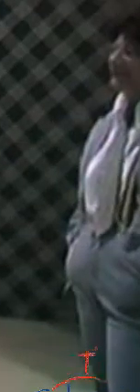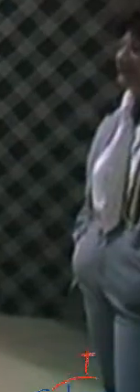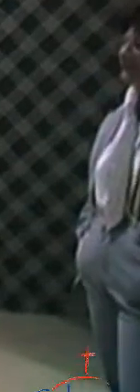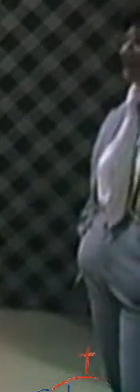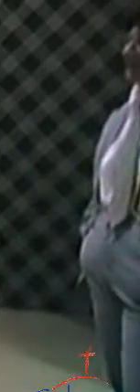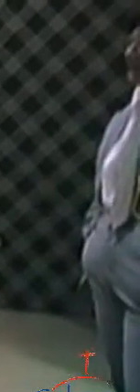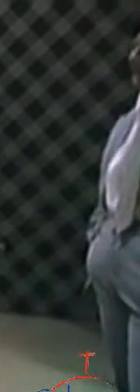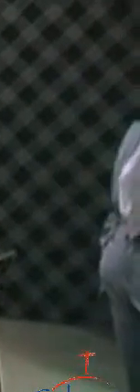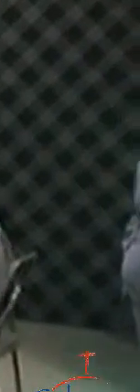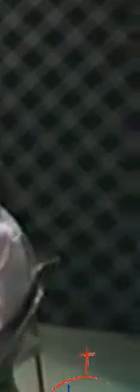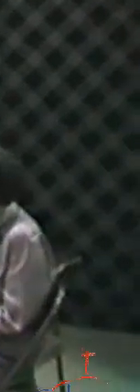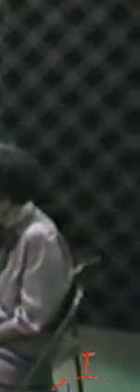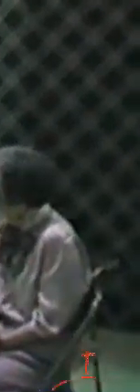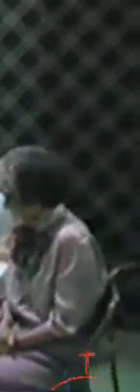So he's proved his love.